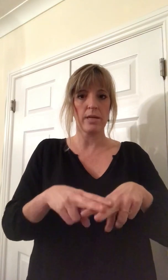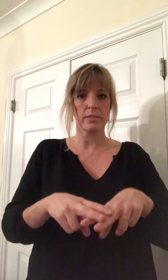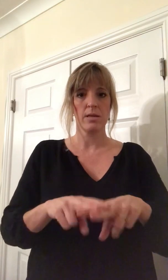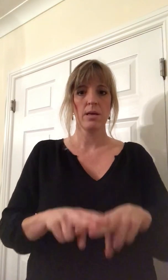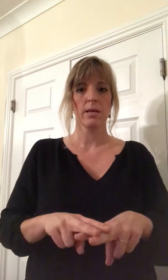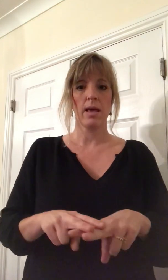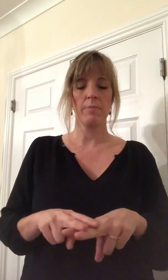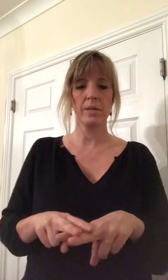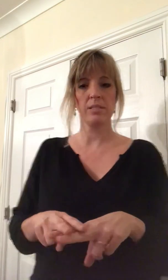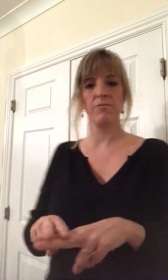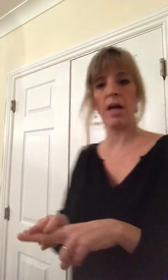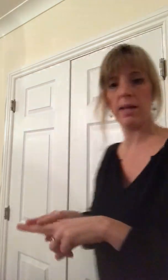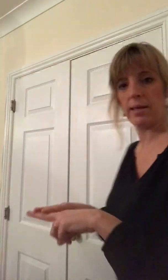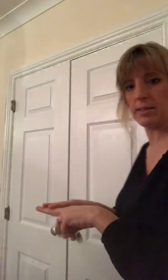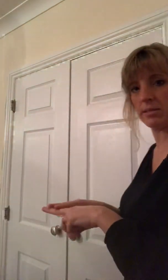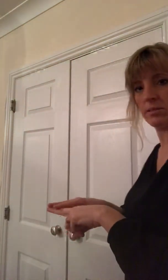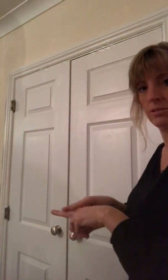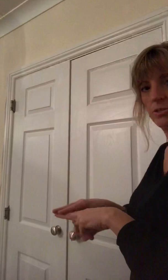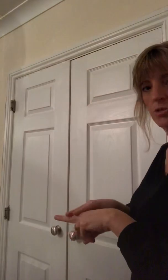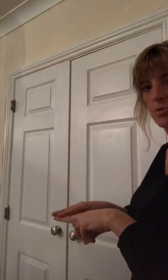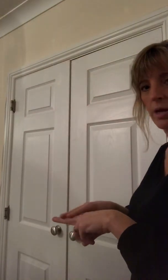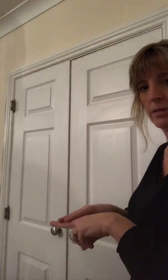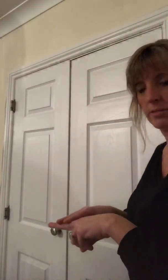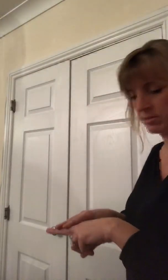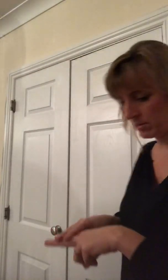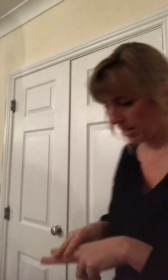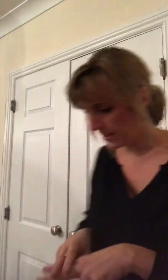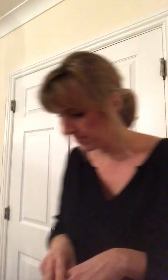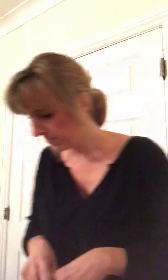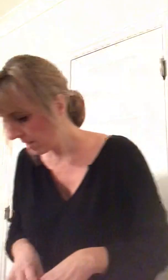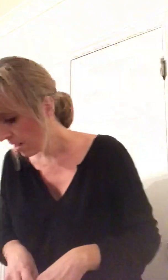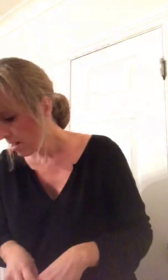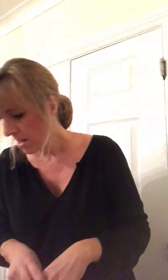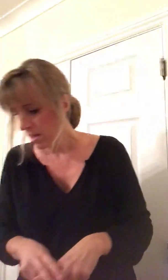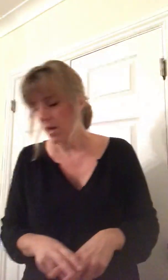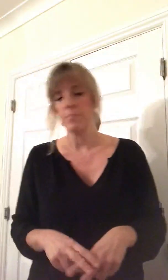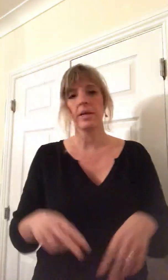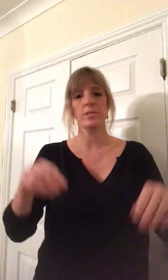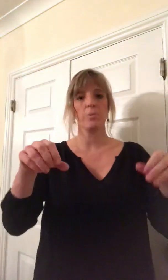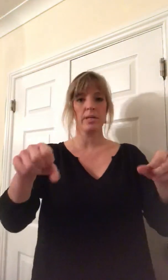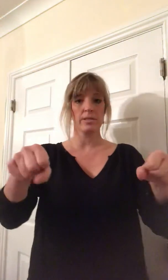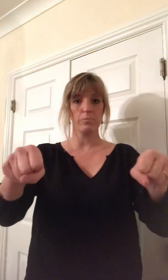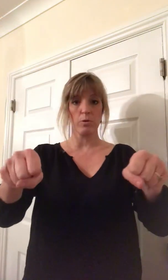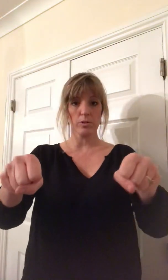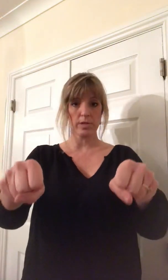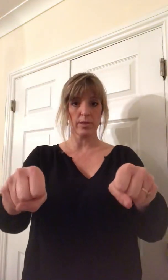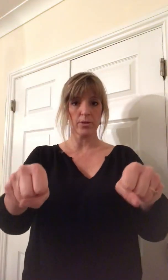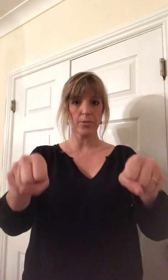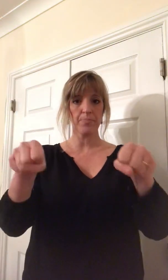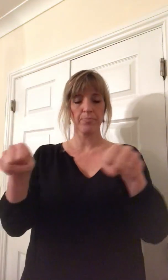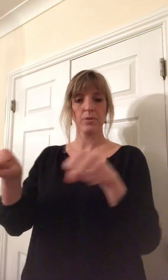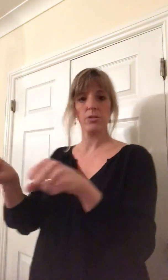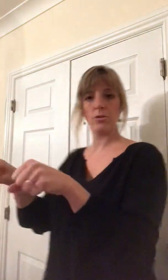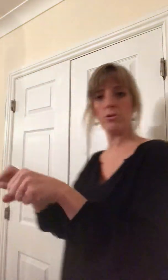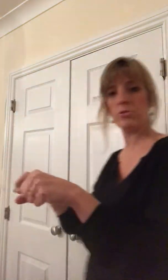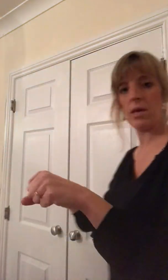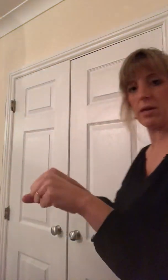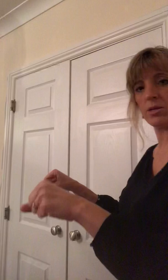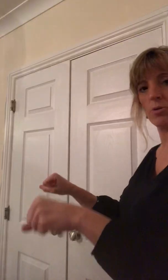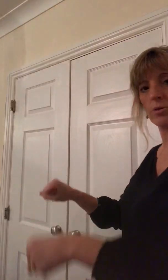twice, okay, but it's flat like this, train, okay? Next one is motorcycle. So you take your